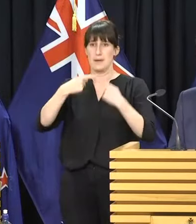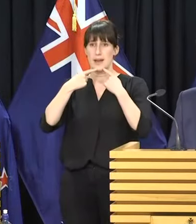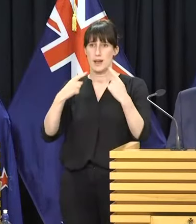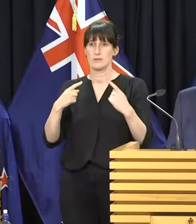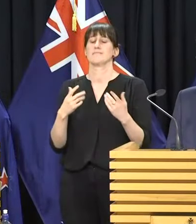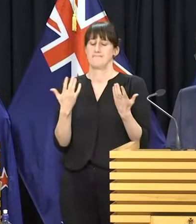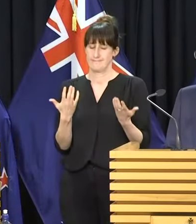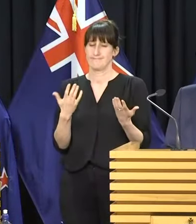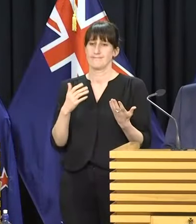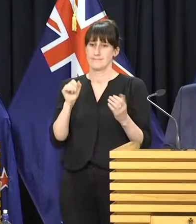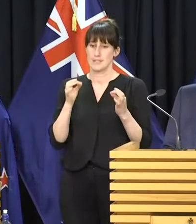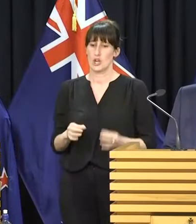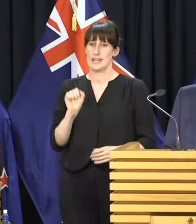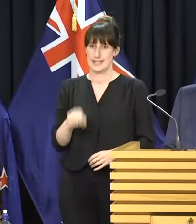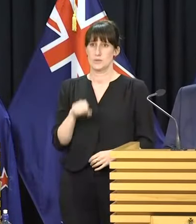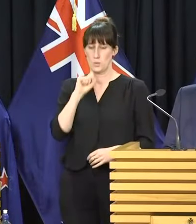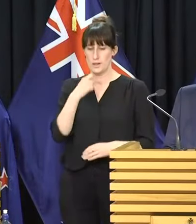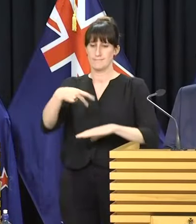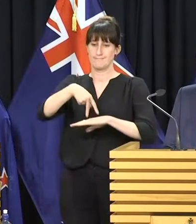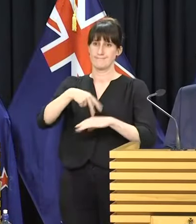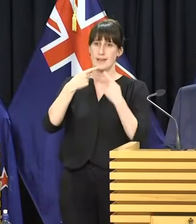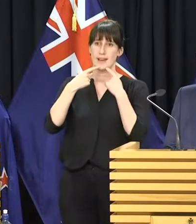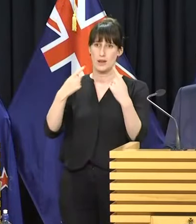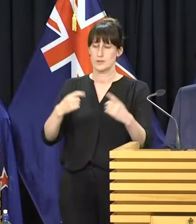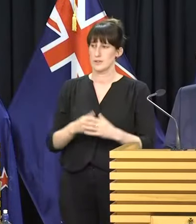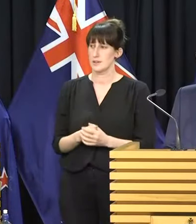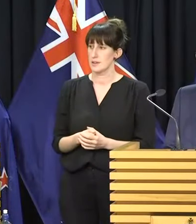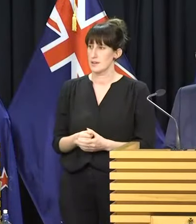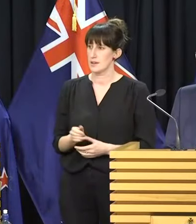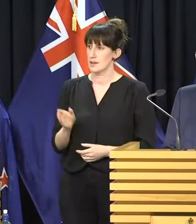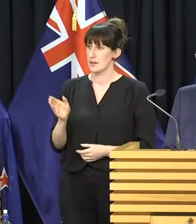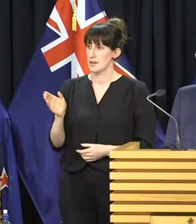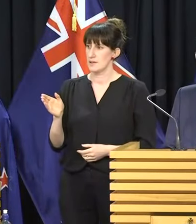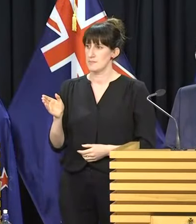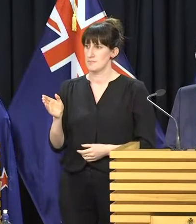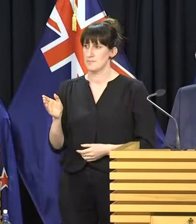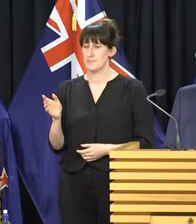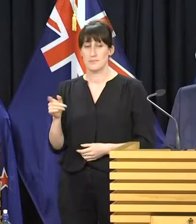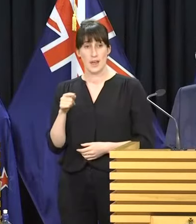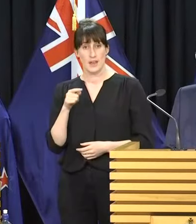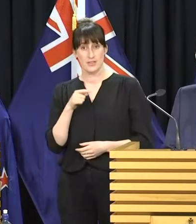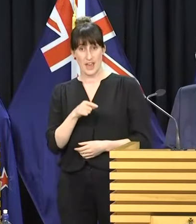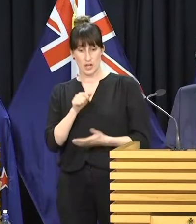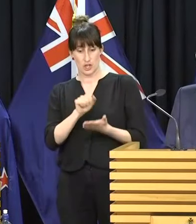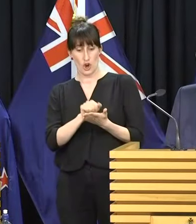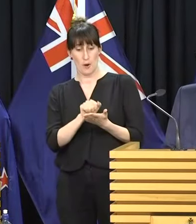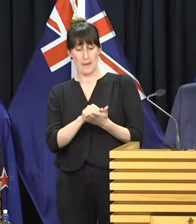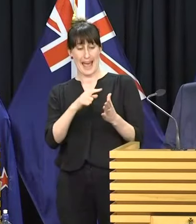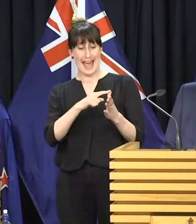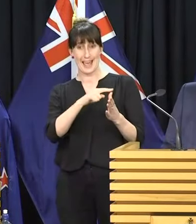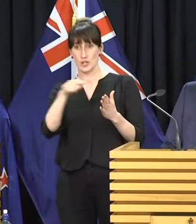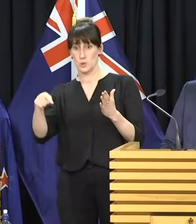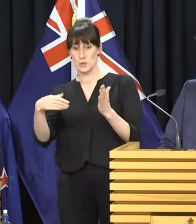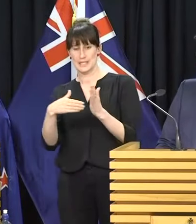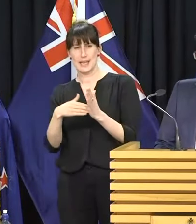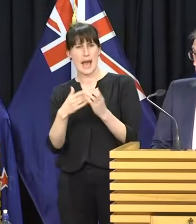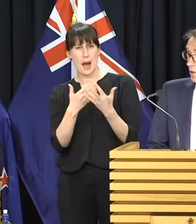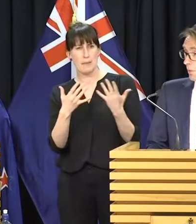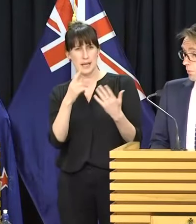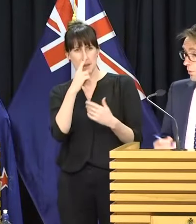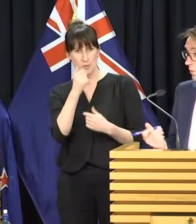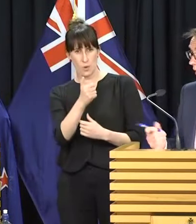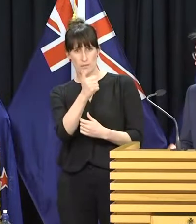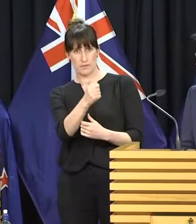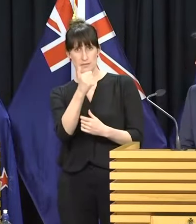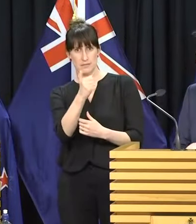what we've done, as the Minister said. How many people have QR codes signed into A to Z collections? We don't have that information